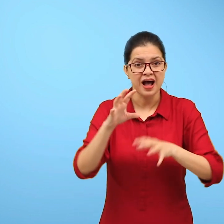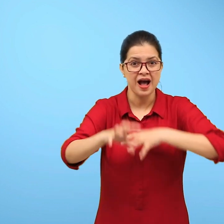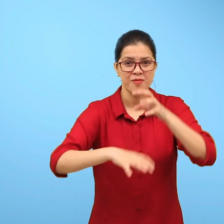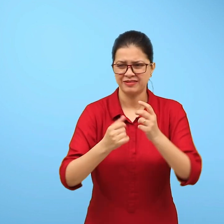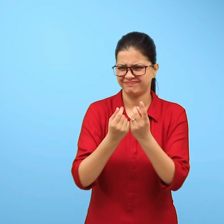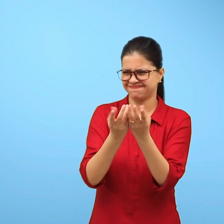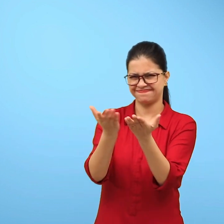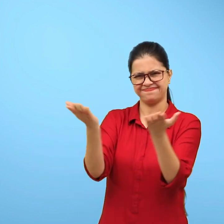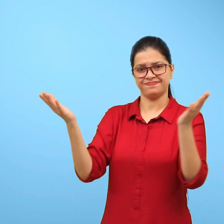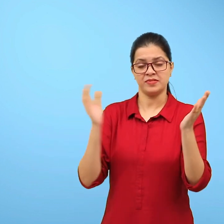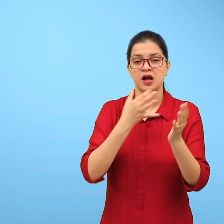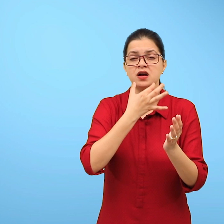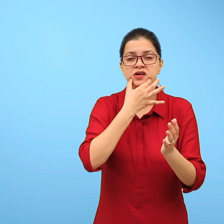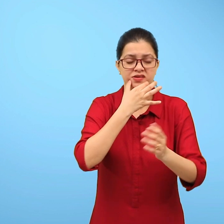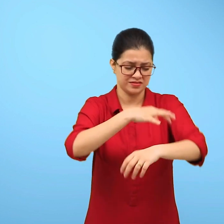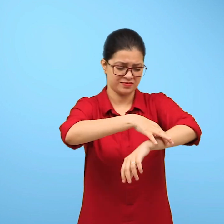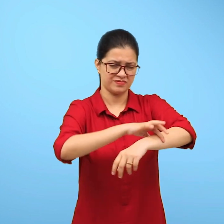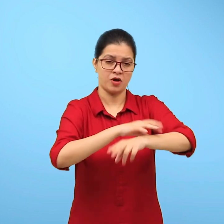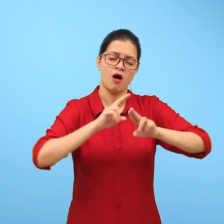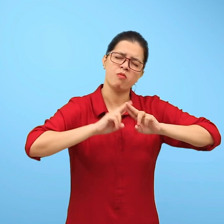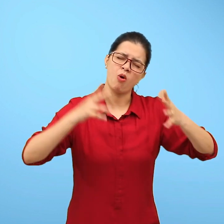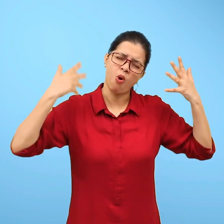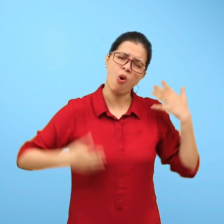Do all animals have bones?